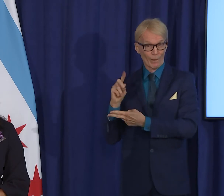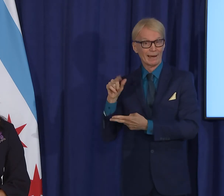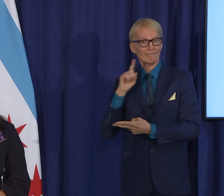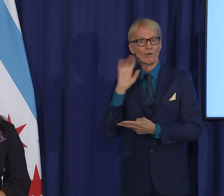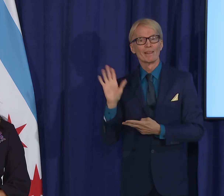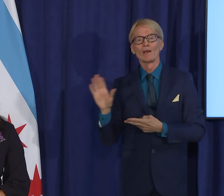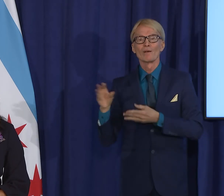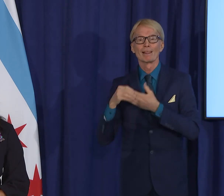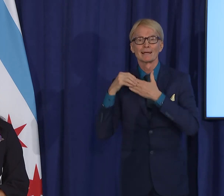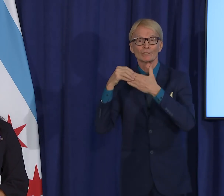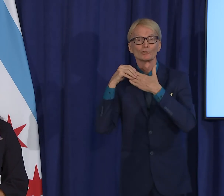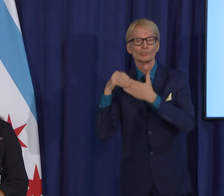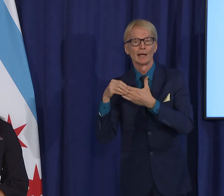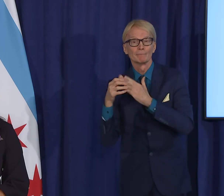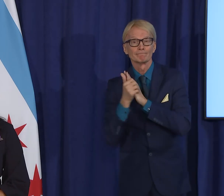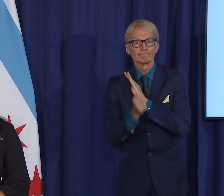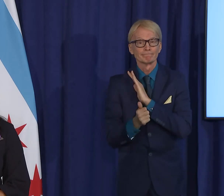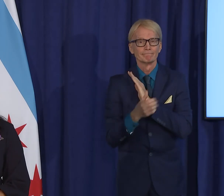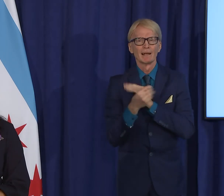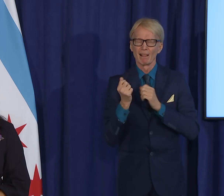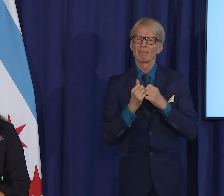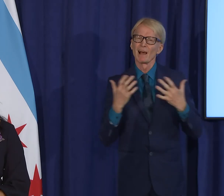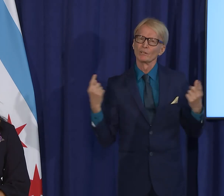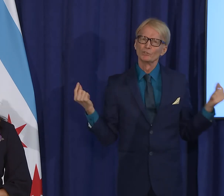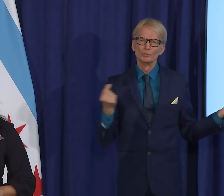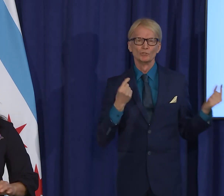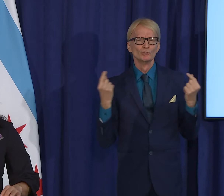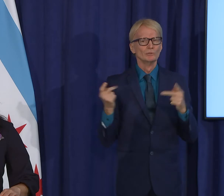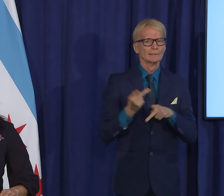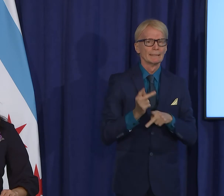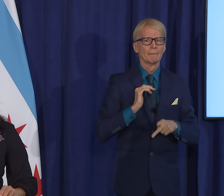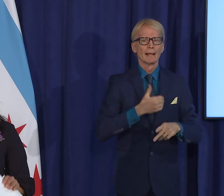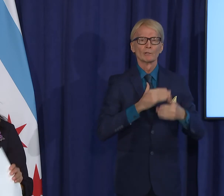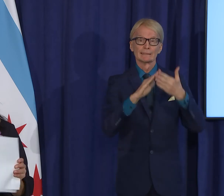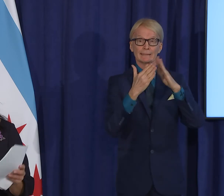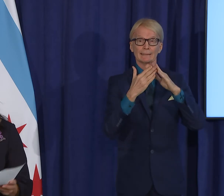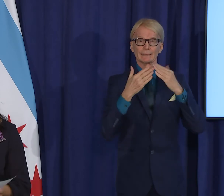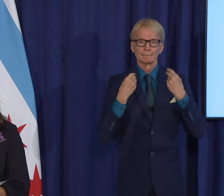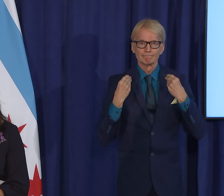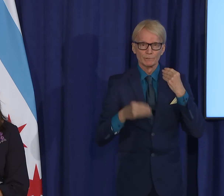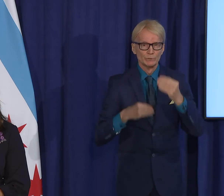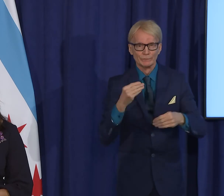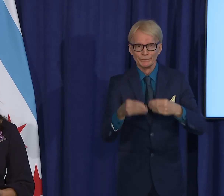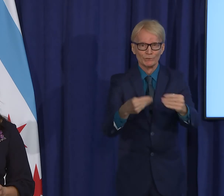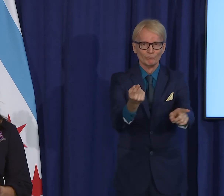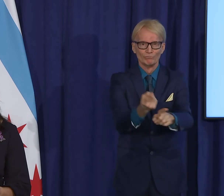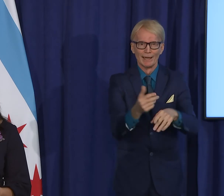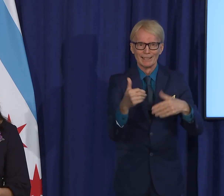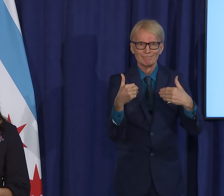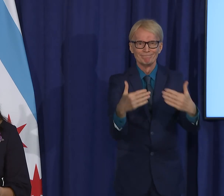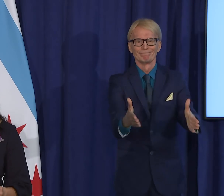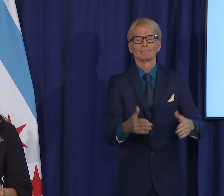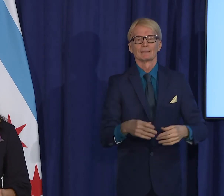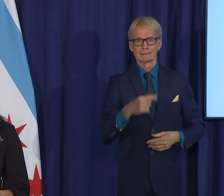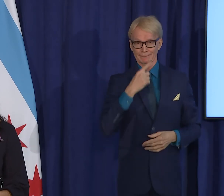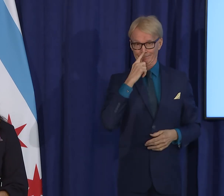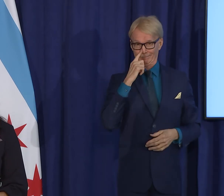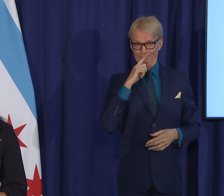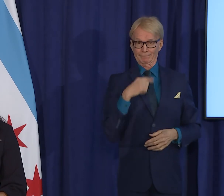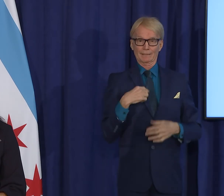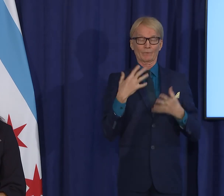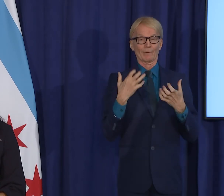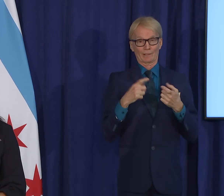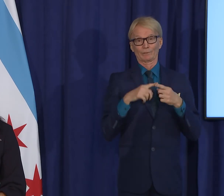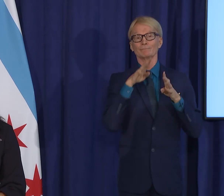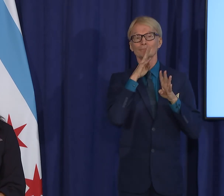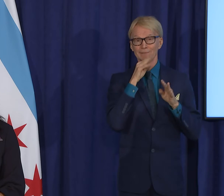There's a lot that we're doing to obviously keep our entire city working and moving in the right direction. If you'll just give me another minute, I'd like to